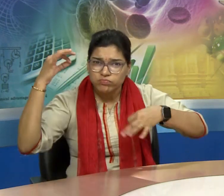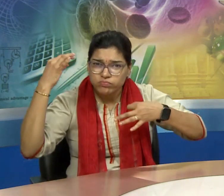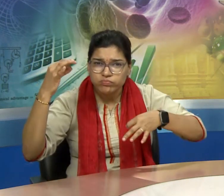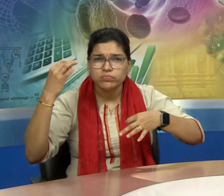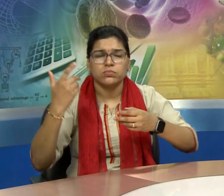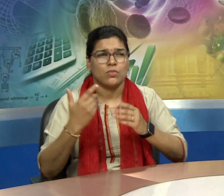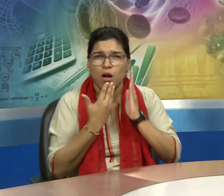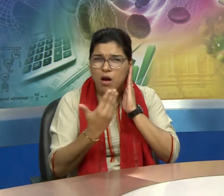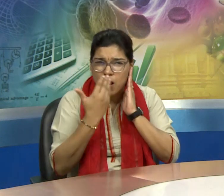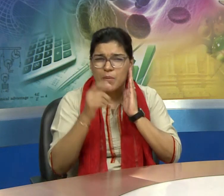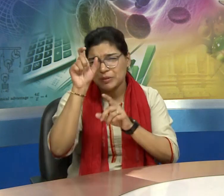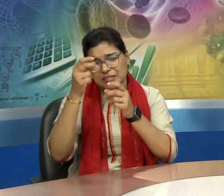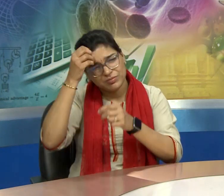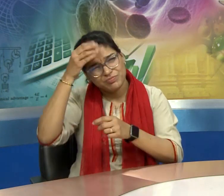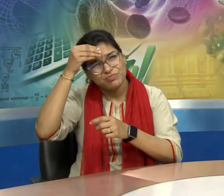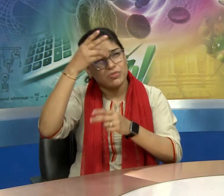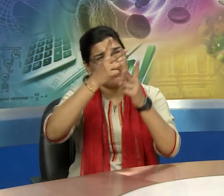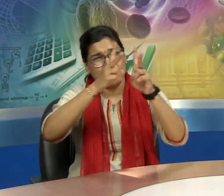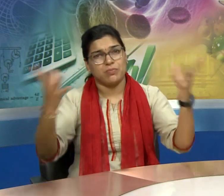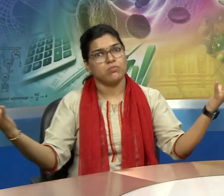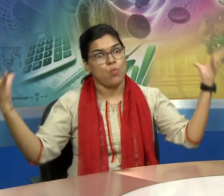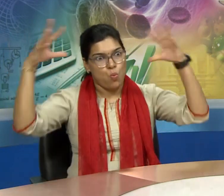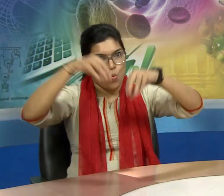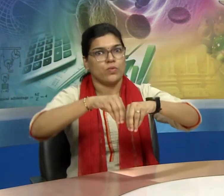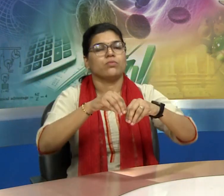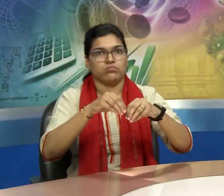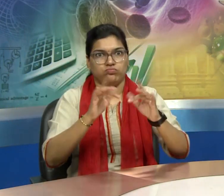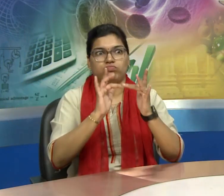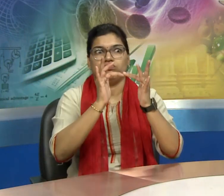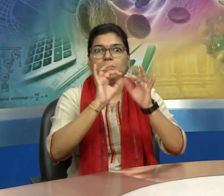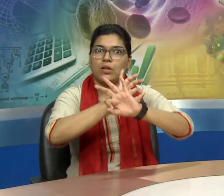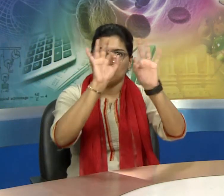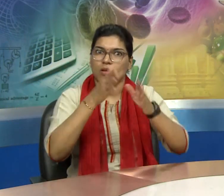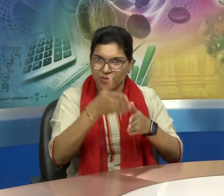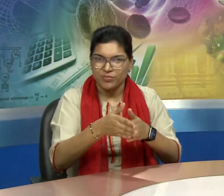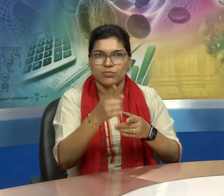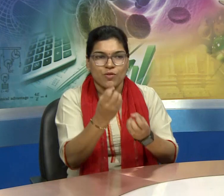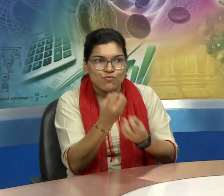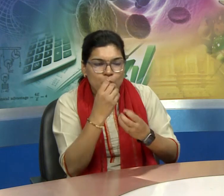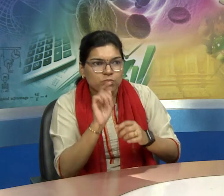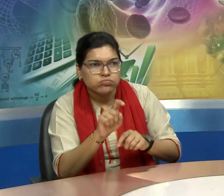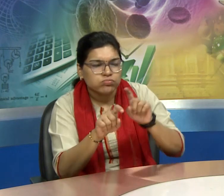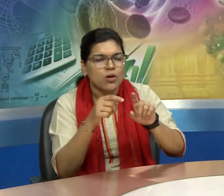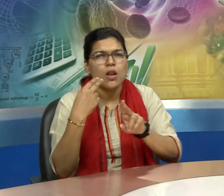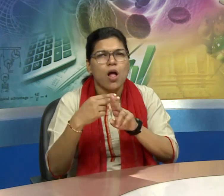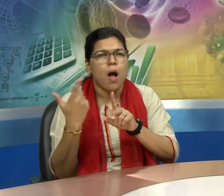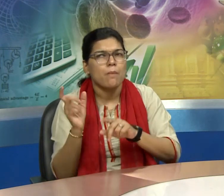like computer, desktop. And nowadays, we have all the information available